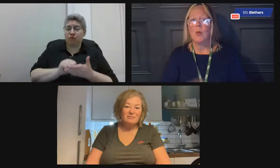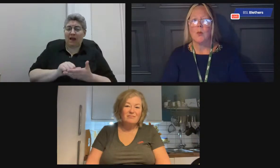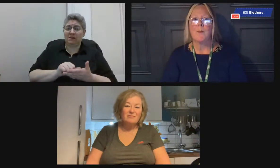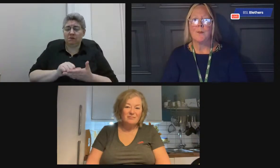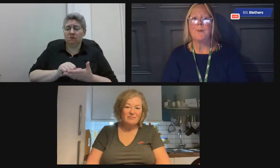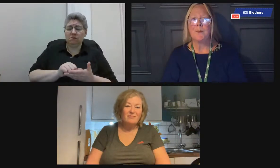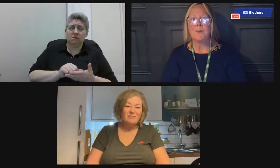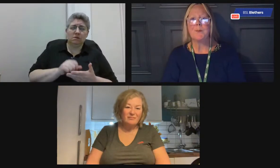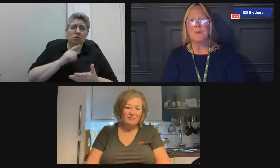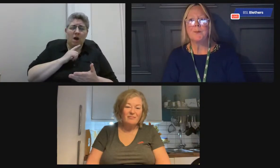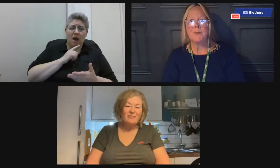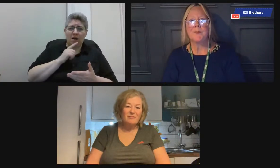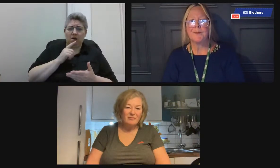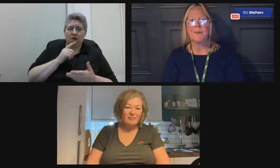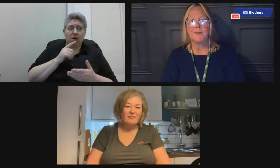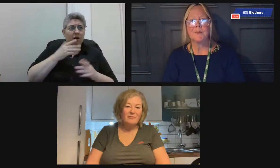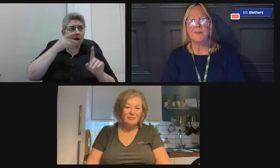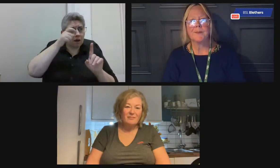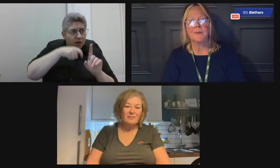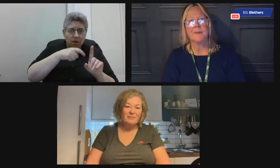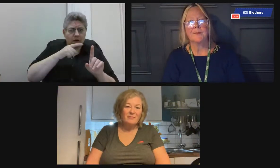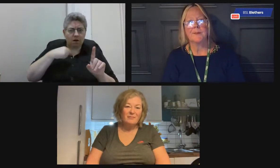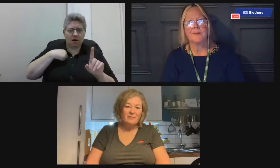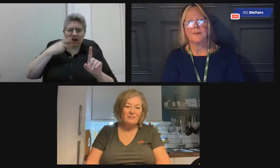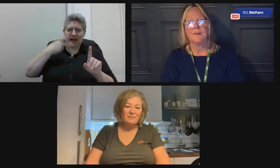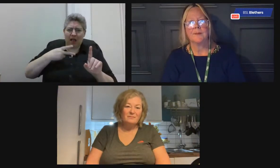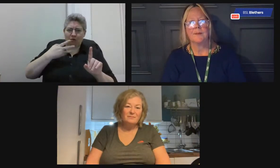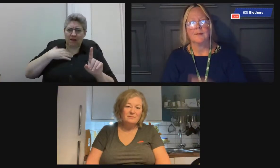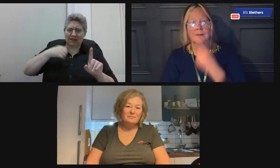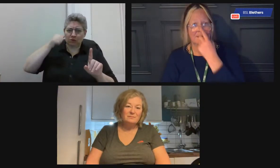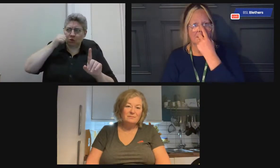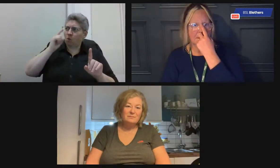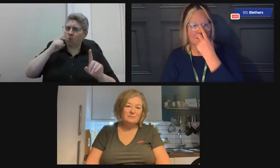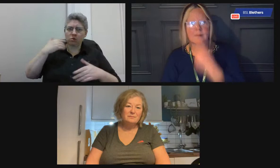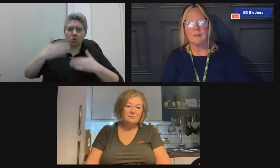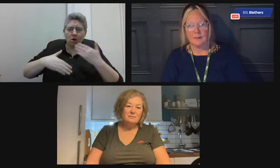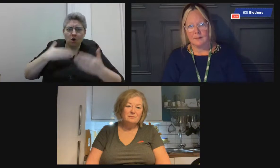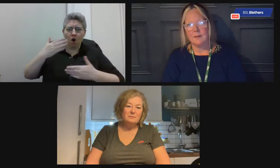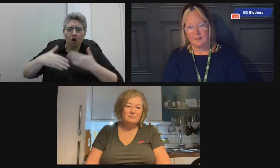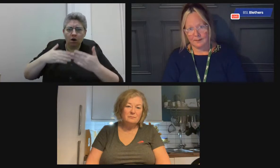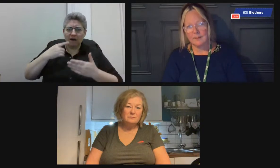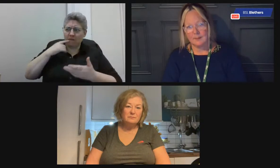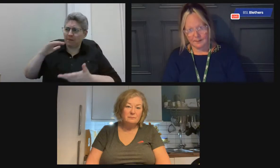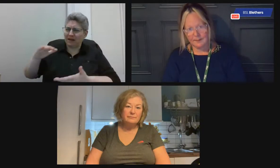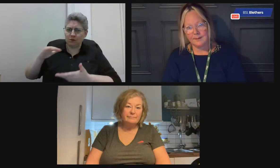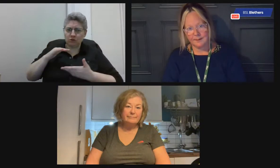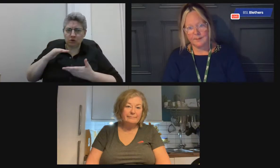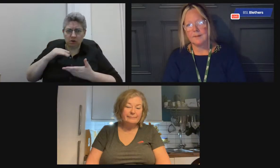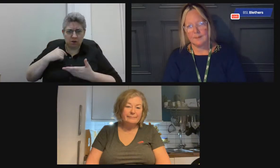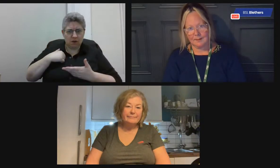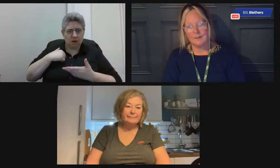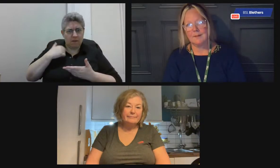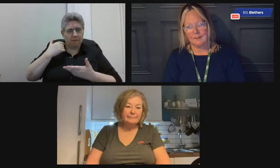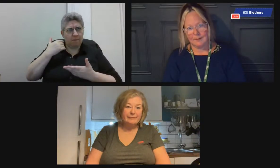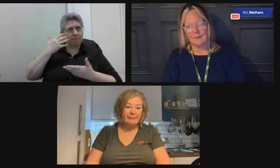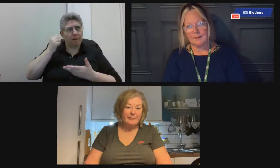with cancer. It's very important. You're totally right. We have to think about the other people that are